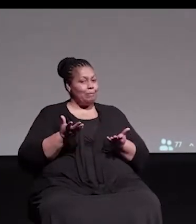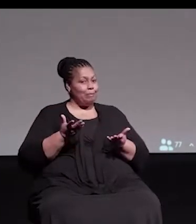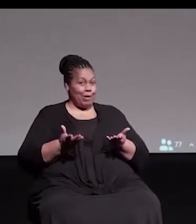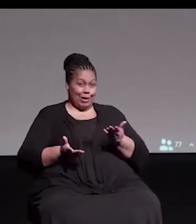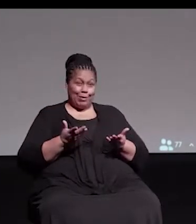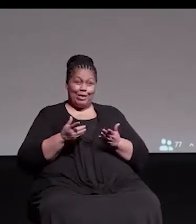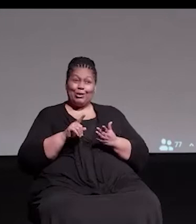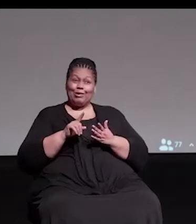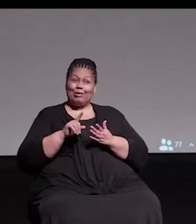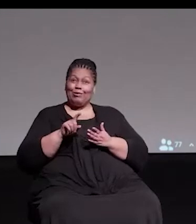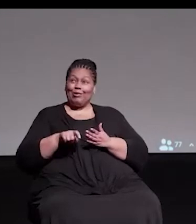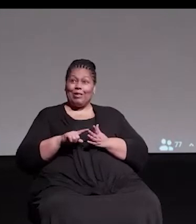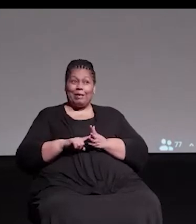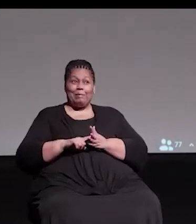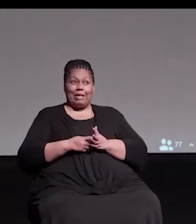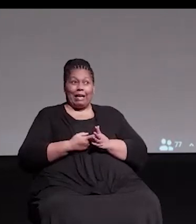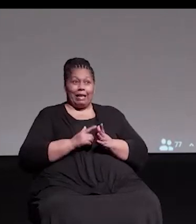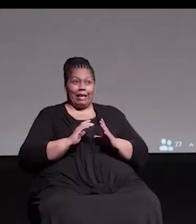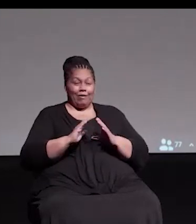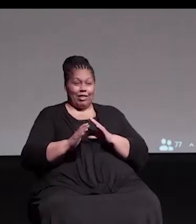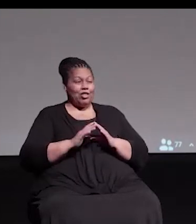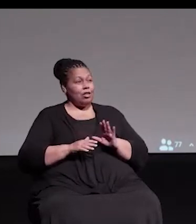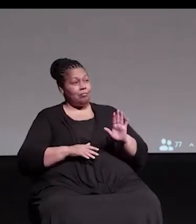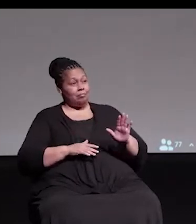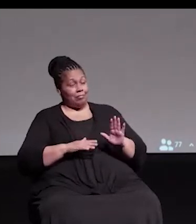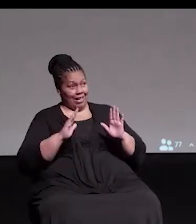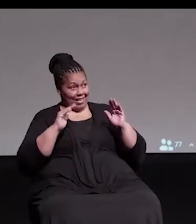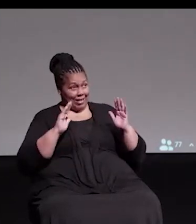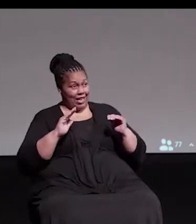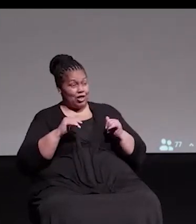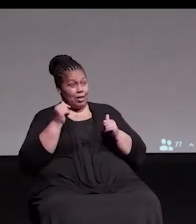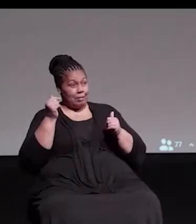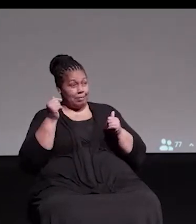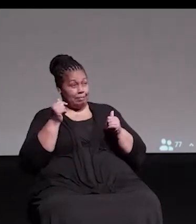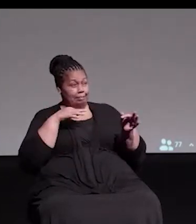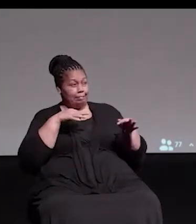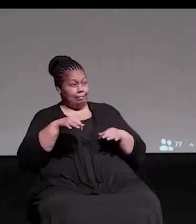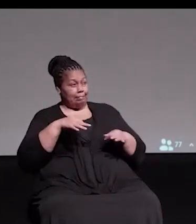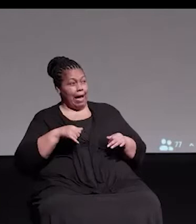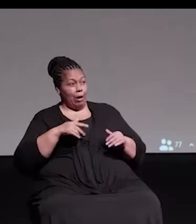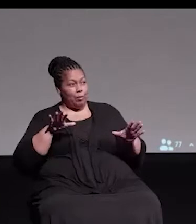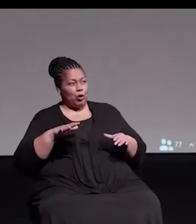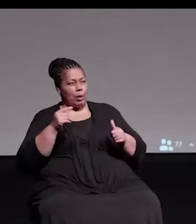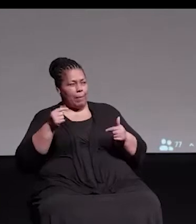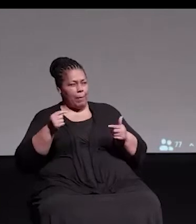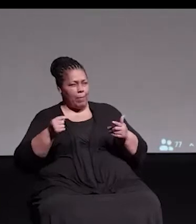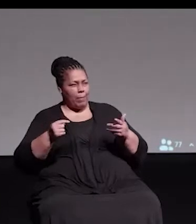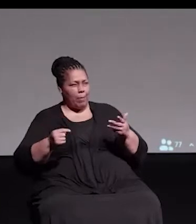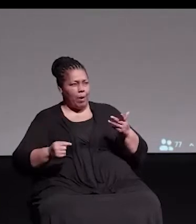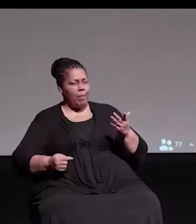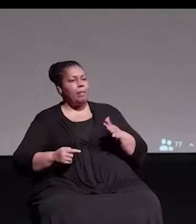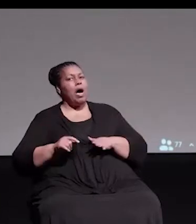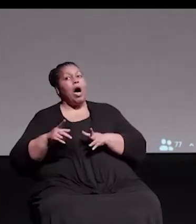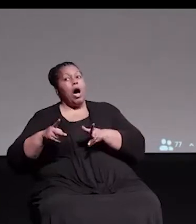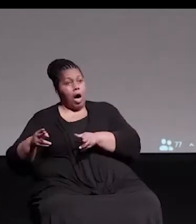first, in those first conversations of like, this is what the expectation is going to be. I'm going to be doing, besides just doing